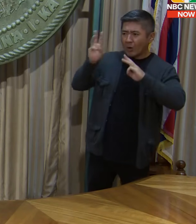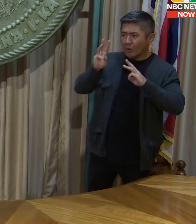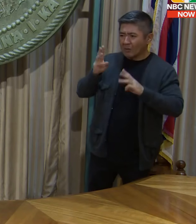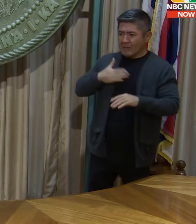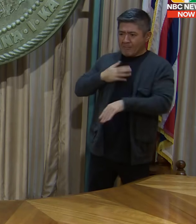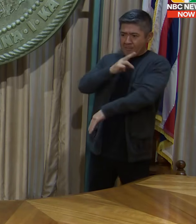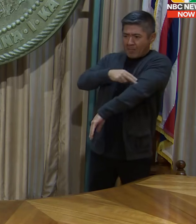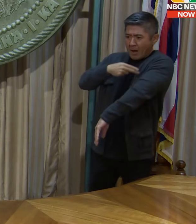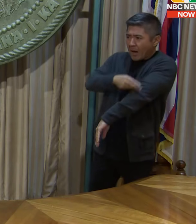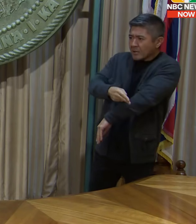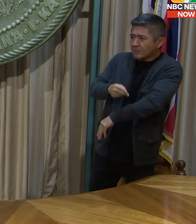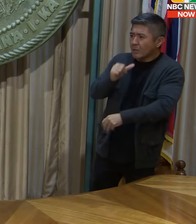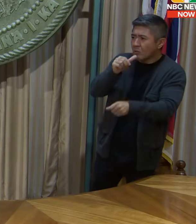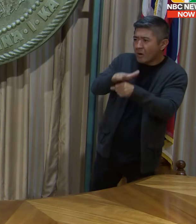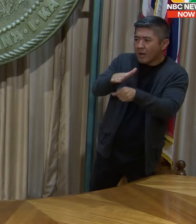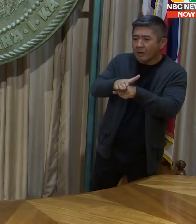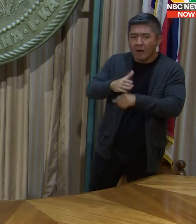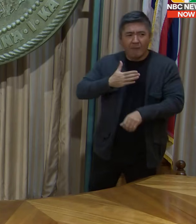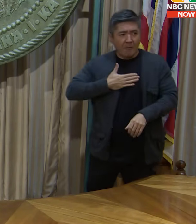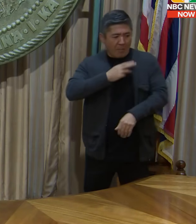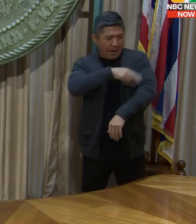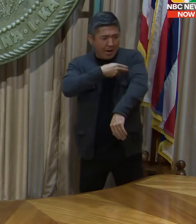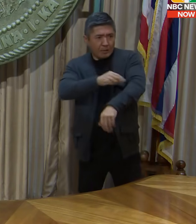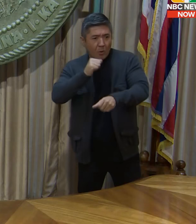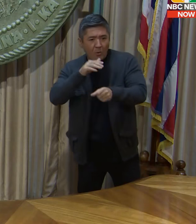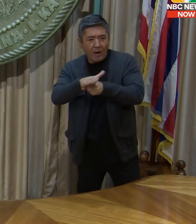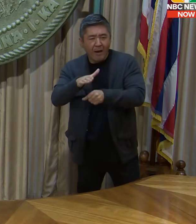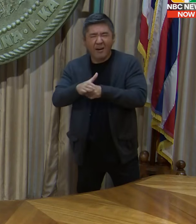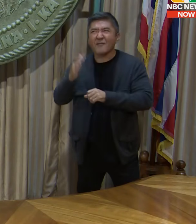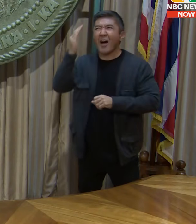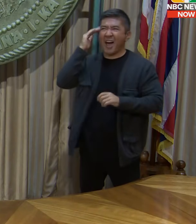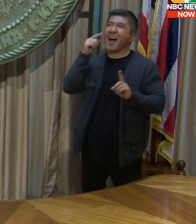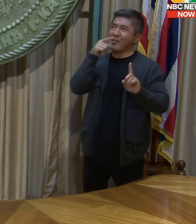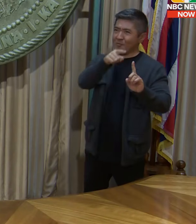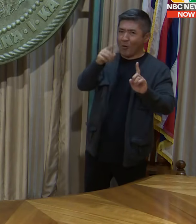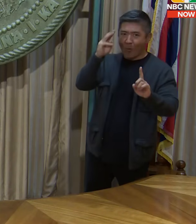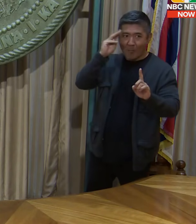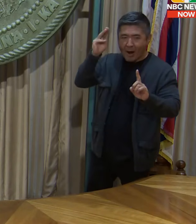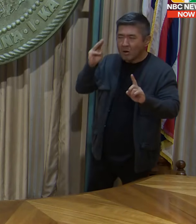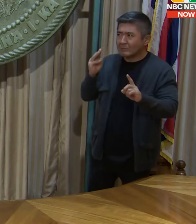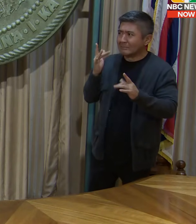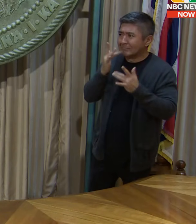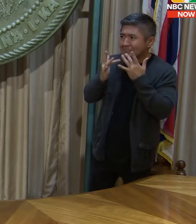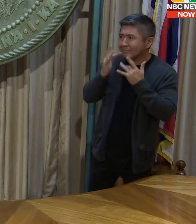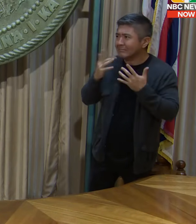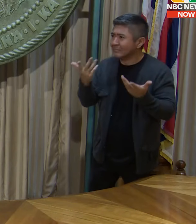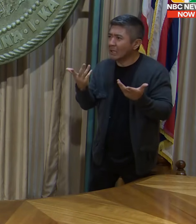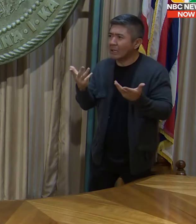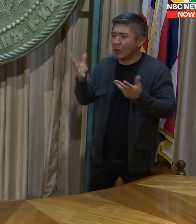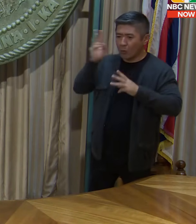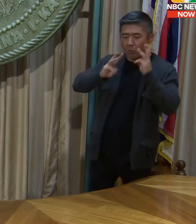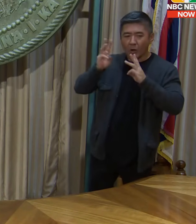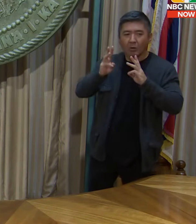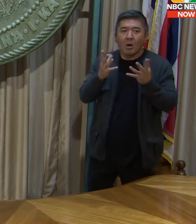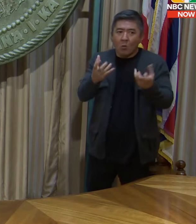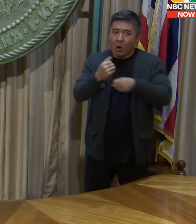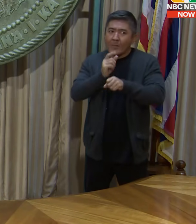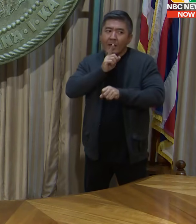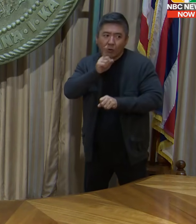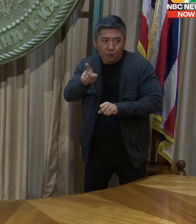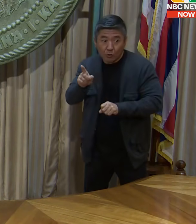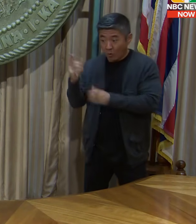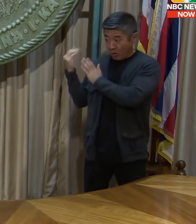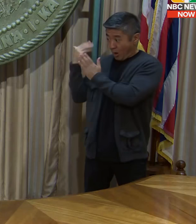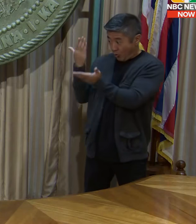hospitals on certain occasions. Especially Maui was concerned, so we want to get everyone, especially all nurses and healthcare providers, PPE.